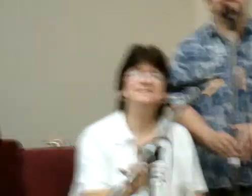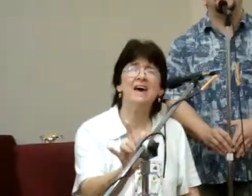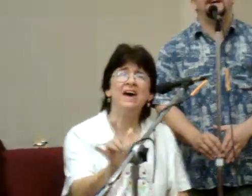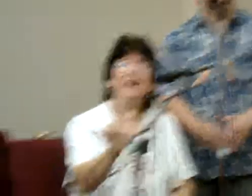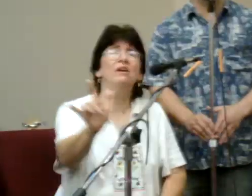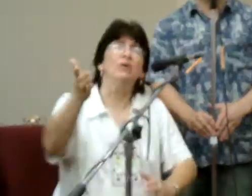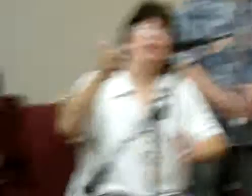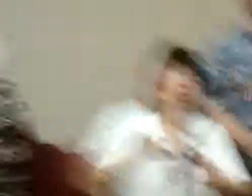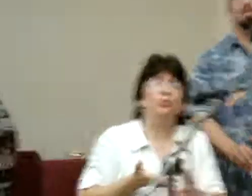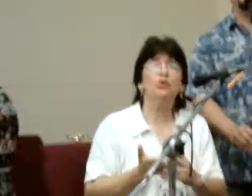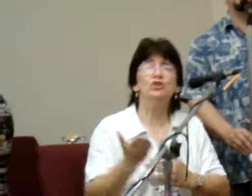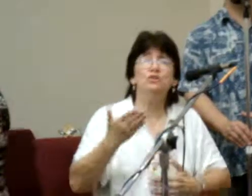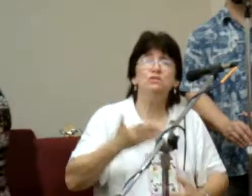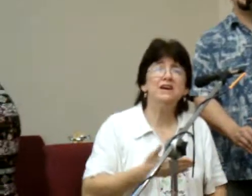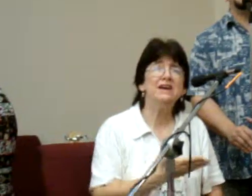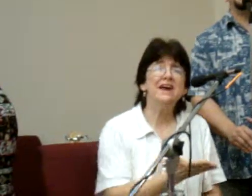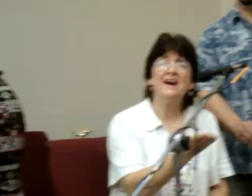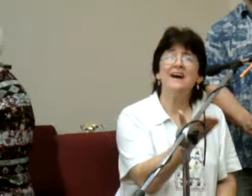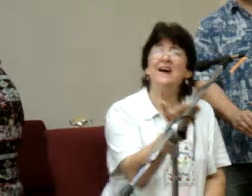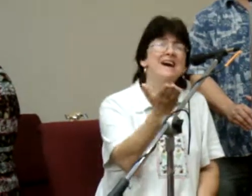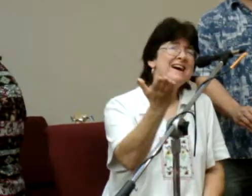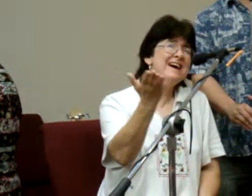will sail.